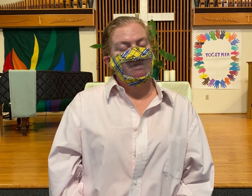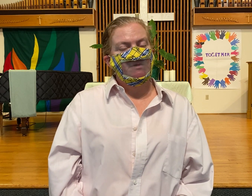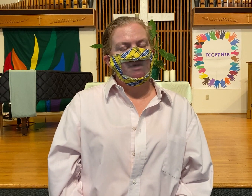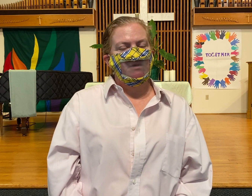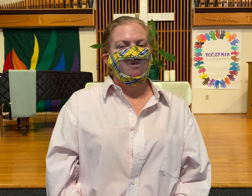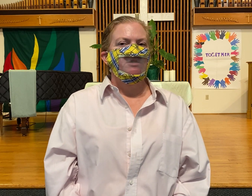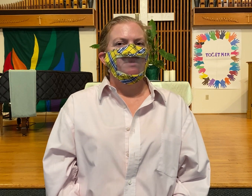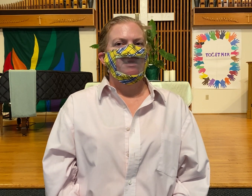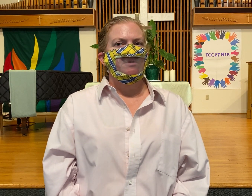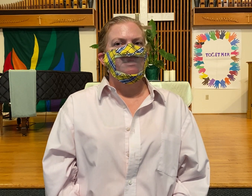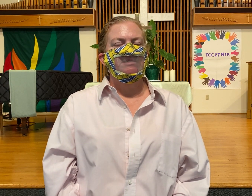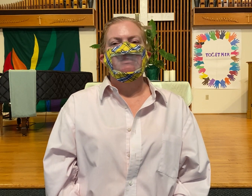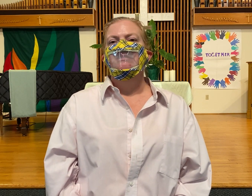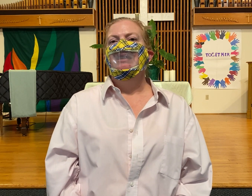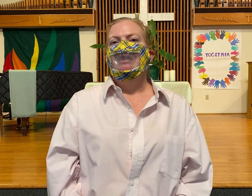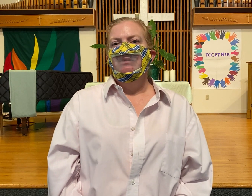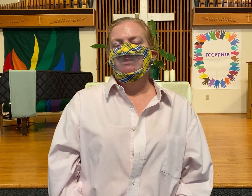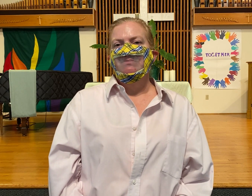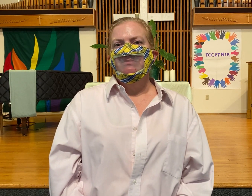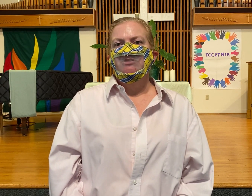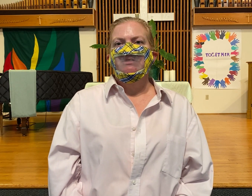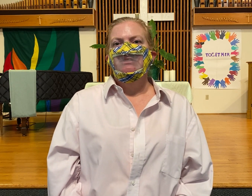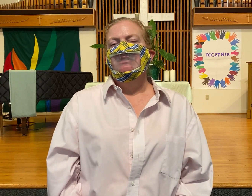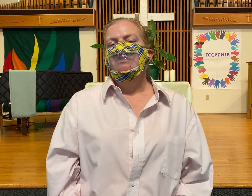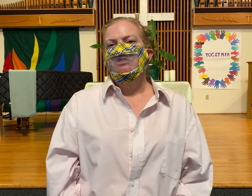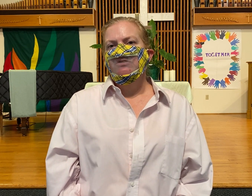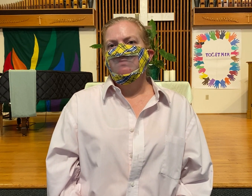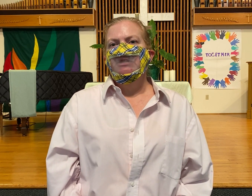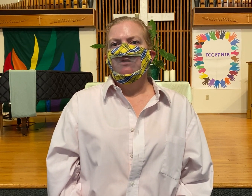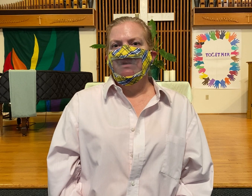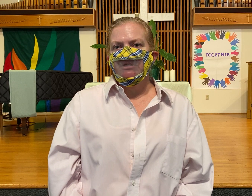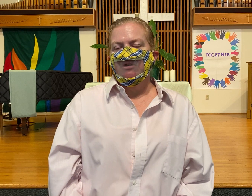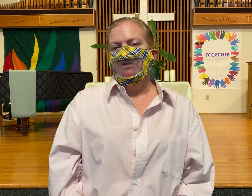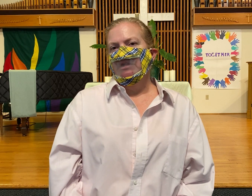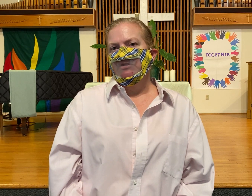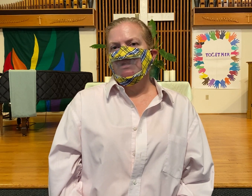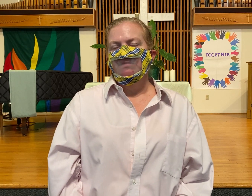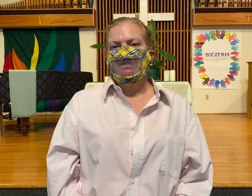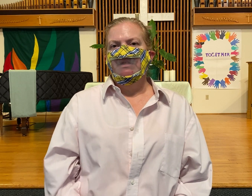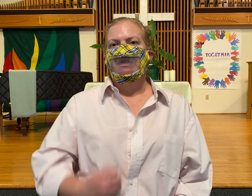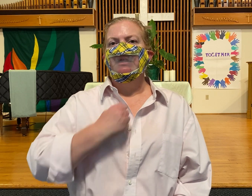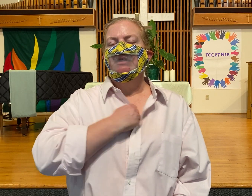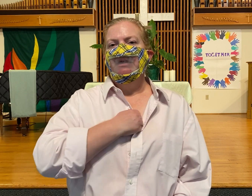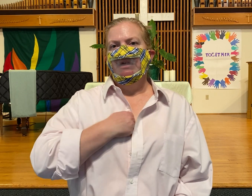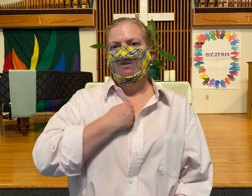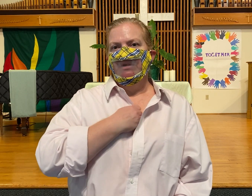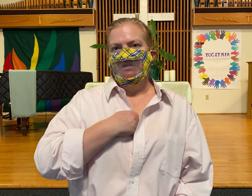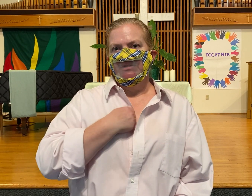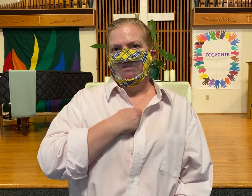anyone anymore because we keep our distance. But sometimes you need to say, excuse me, or I'm sorry, or something like that. And you can do this.